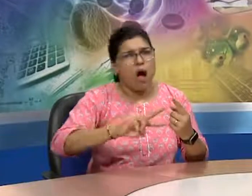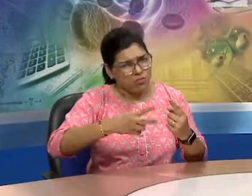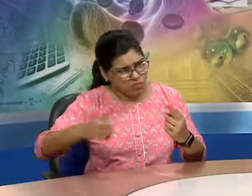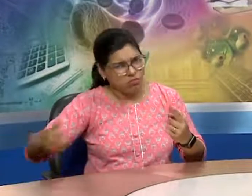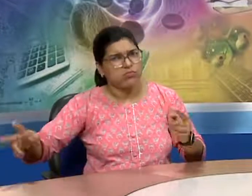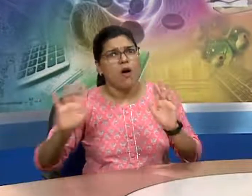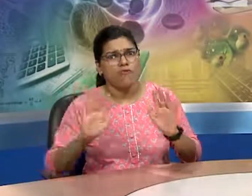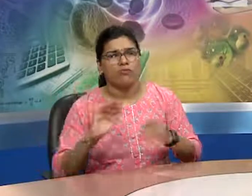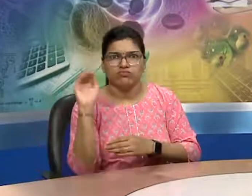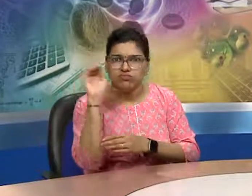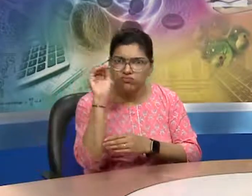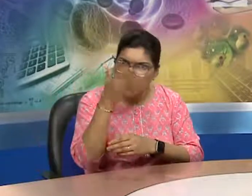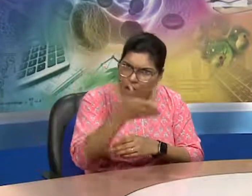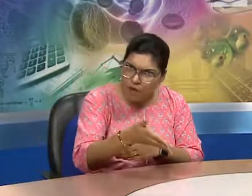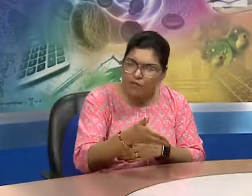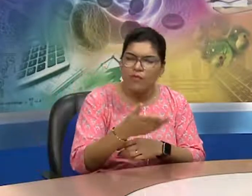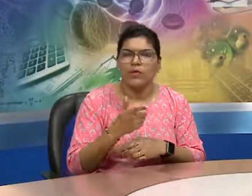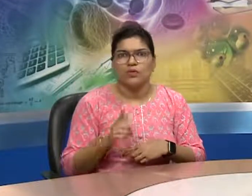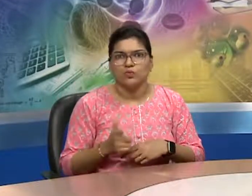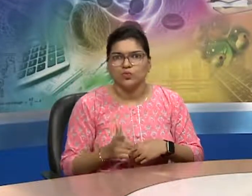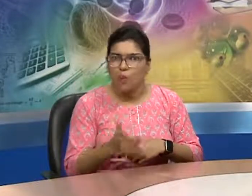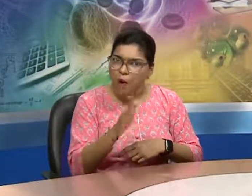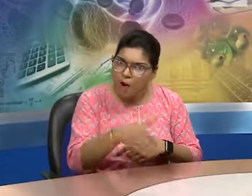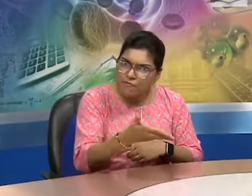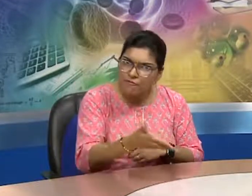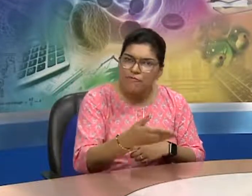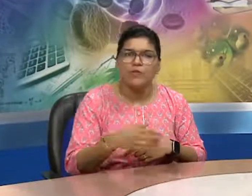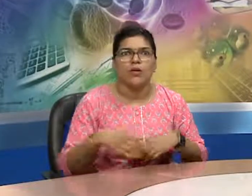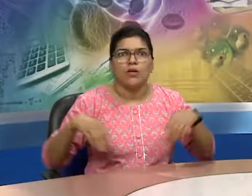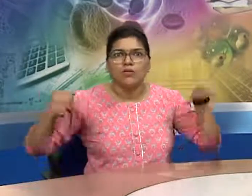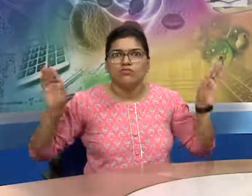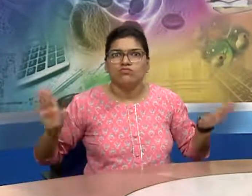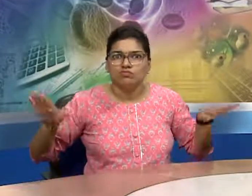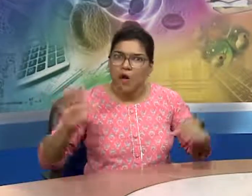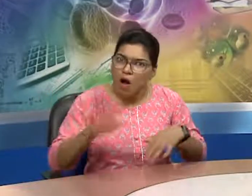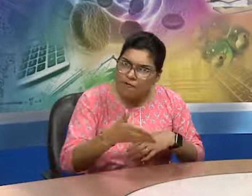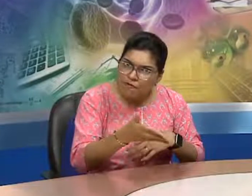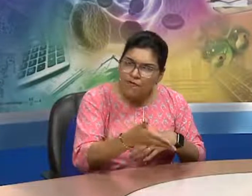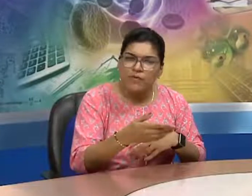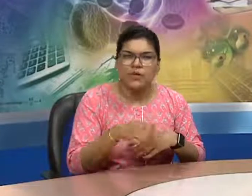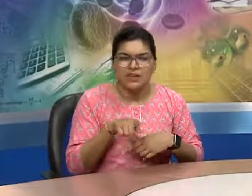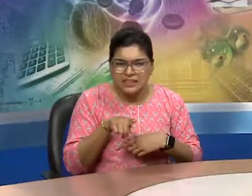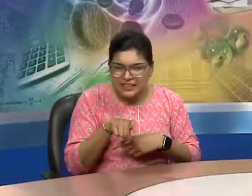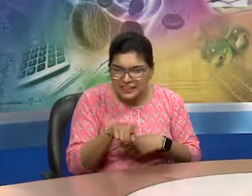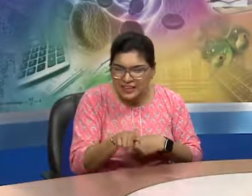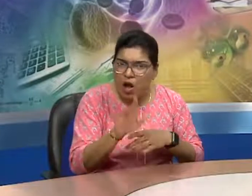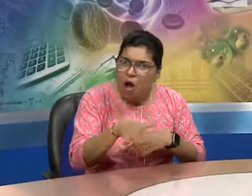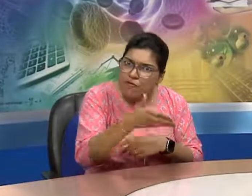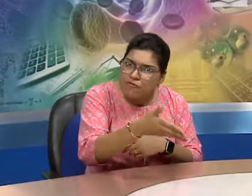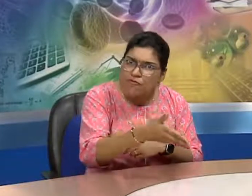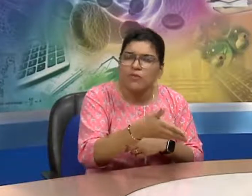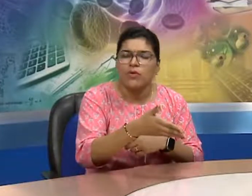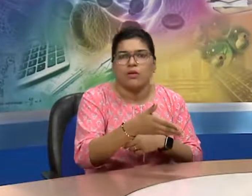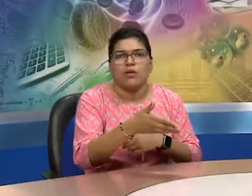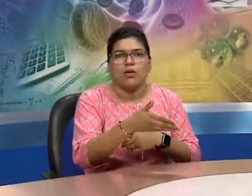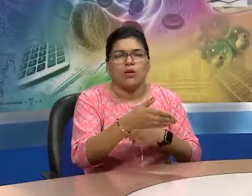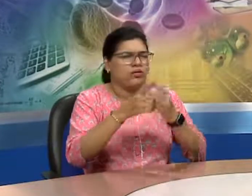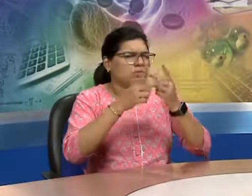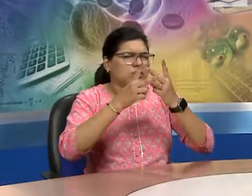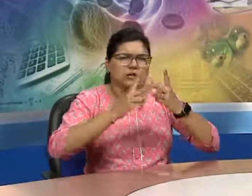habitat is named as niche in that common habitat.